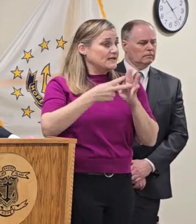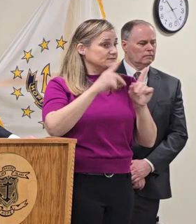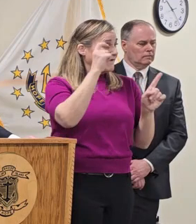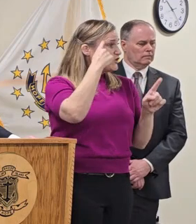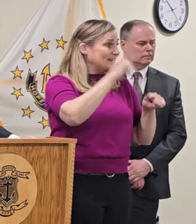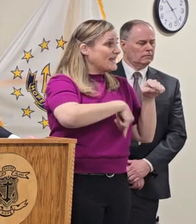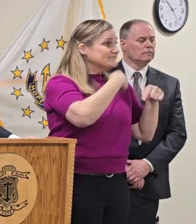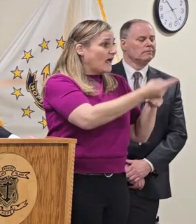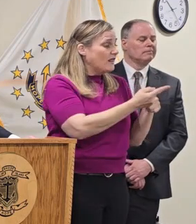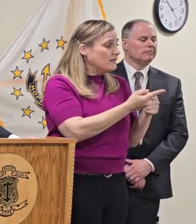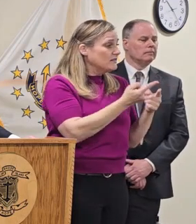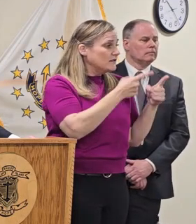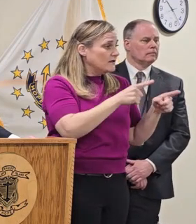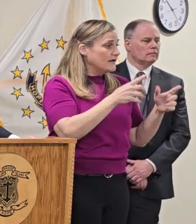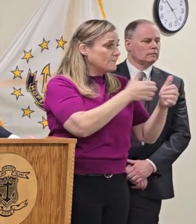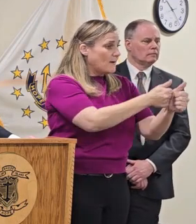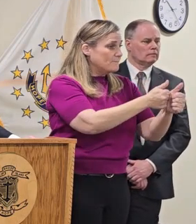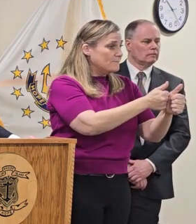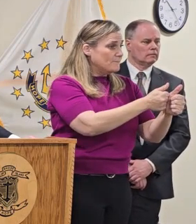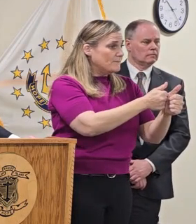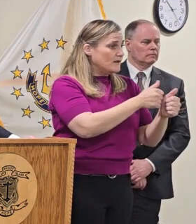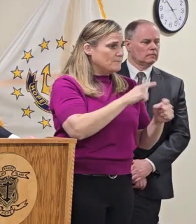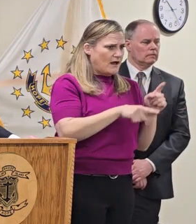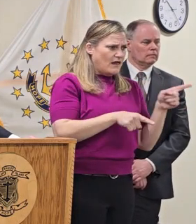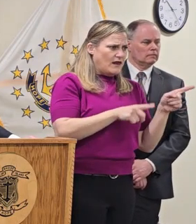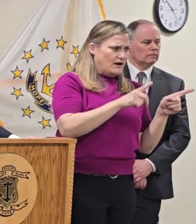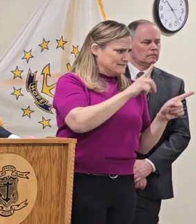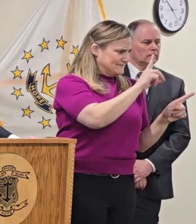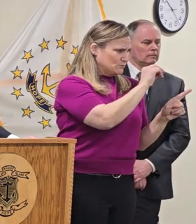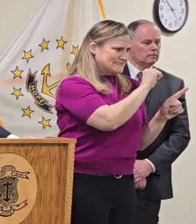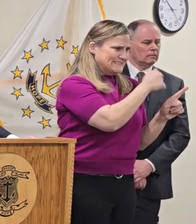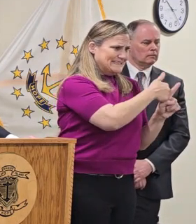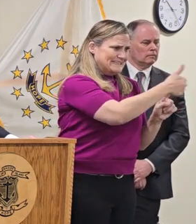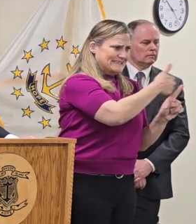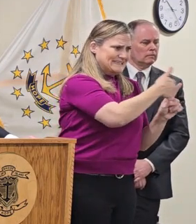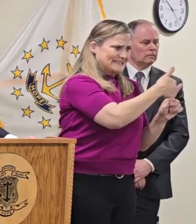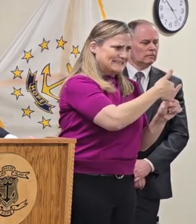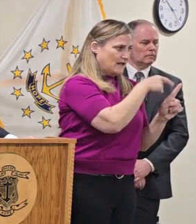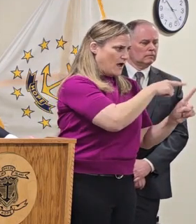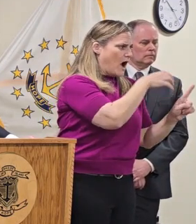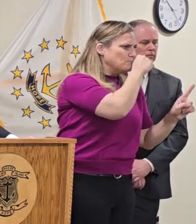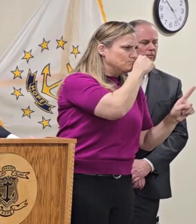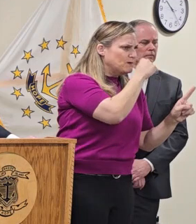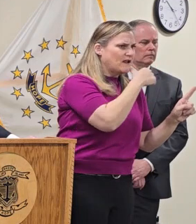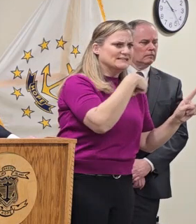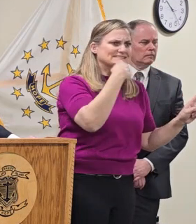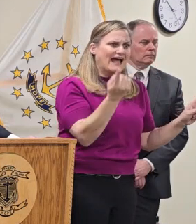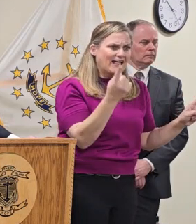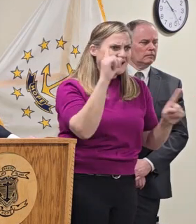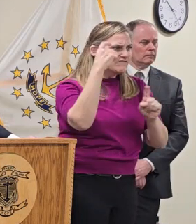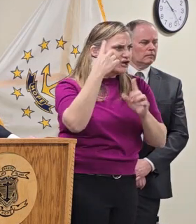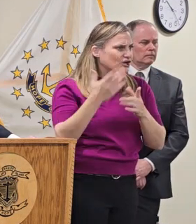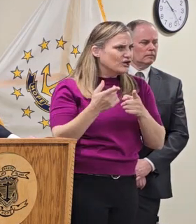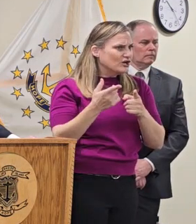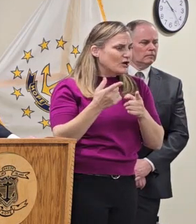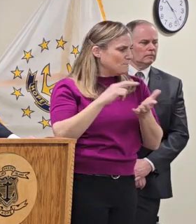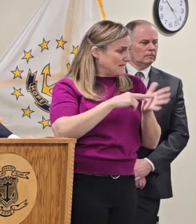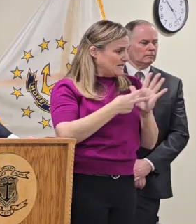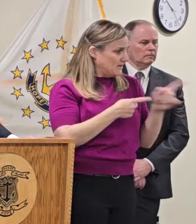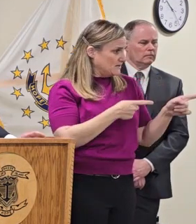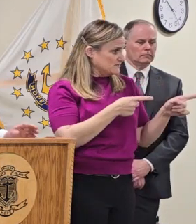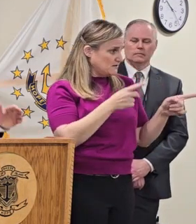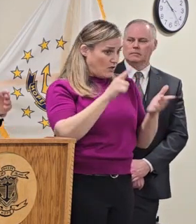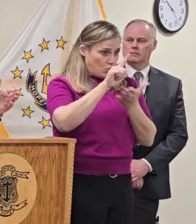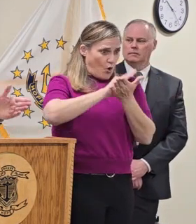same stupid question, and they lie to the governor. The governor was keeping the dark by Peter Abili. That's the first question. Do you then have one for the